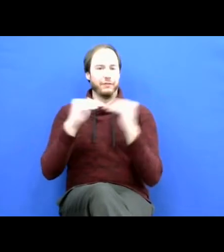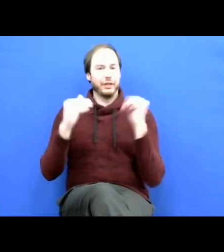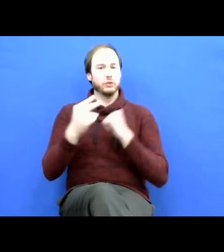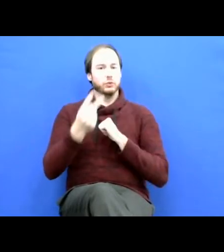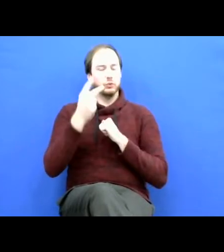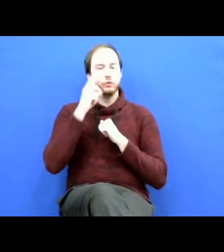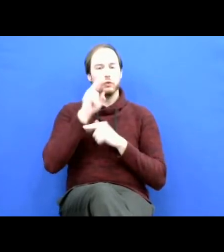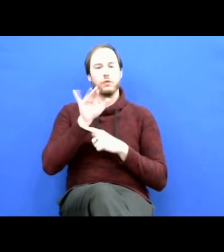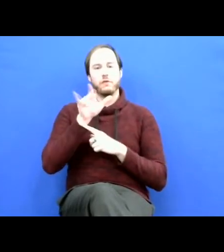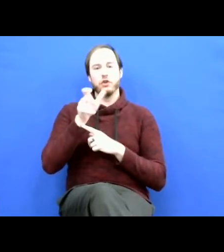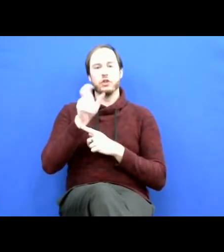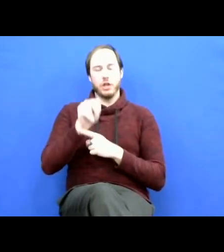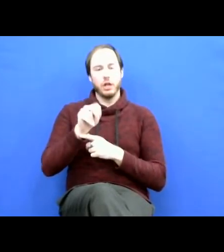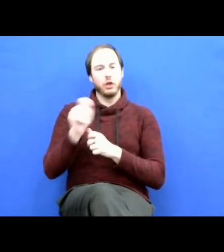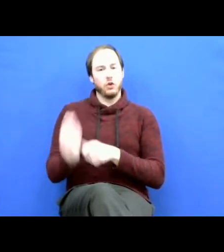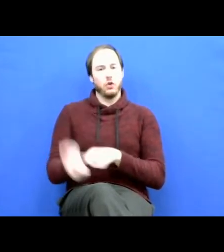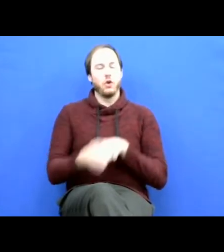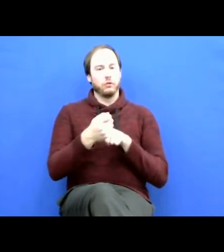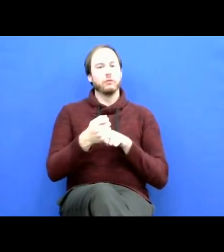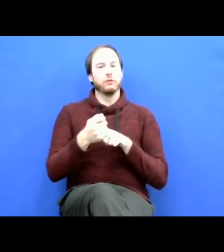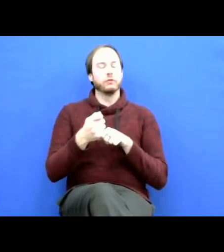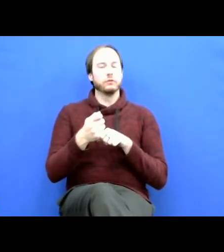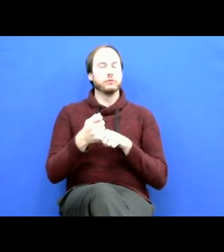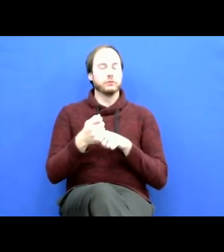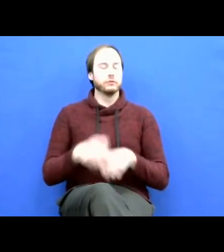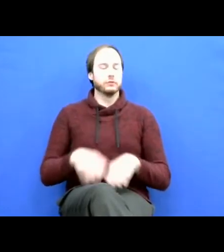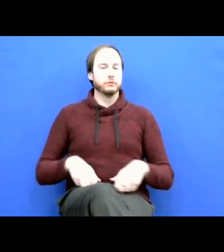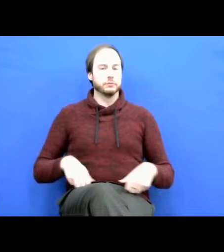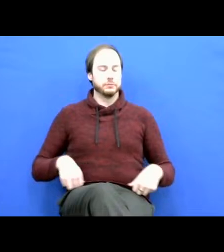for the Riverton Municipal Golf Course. Second.